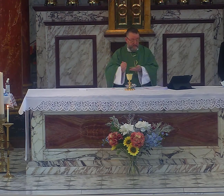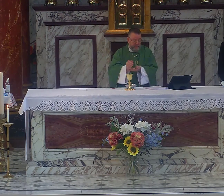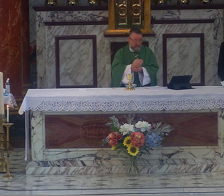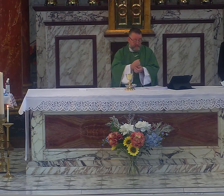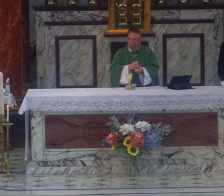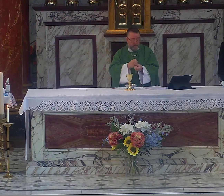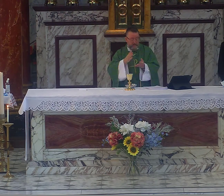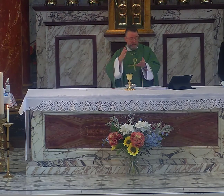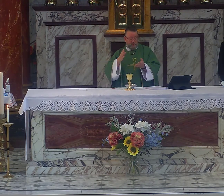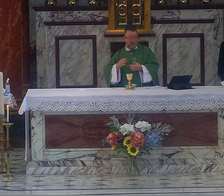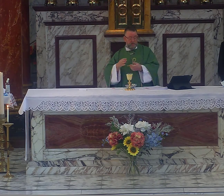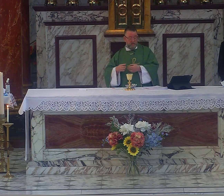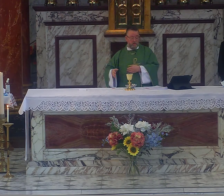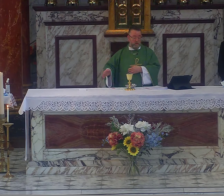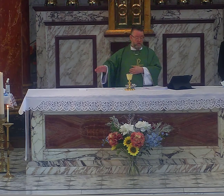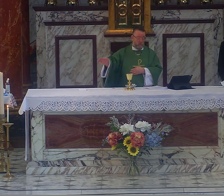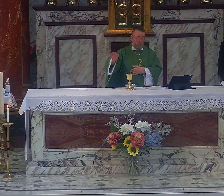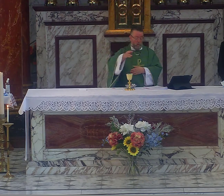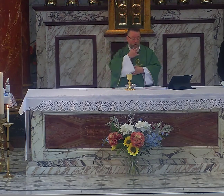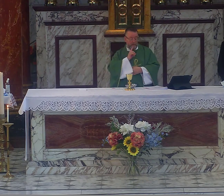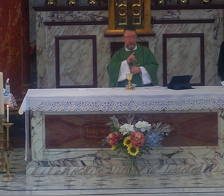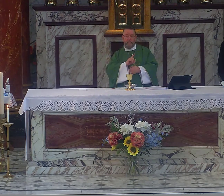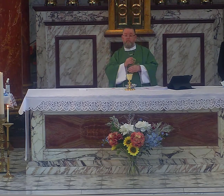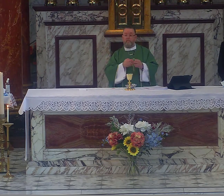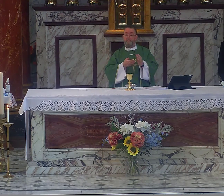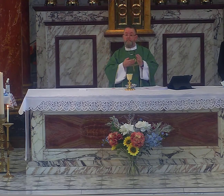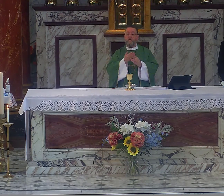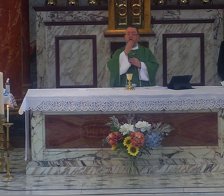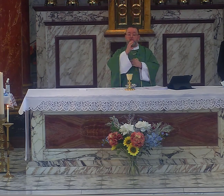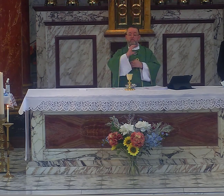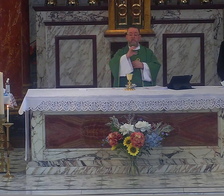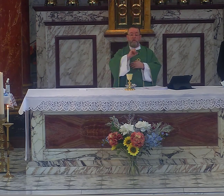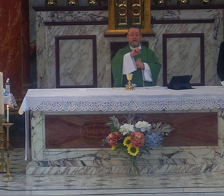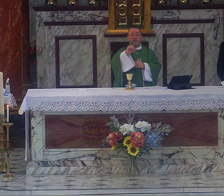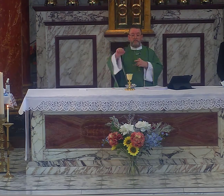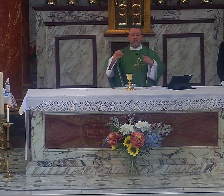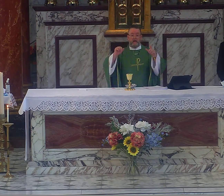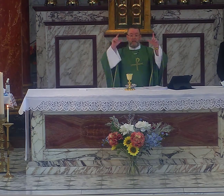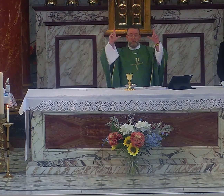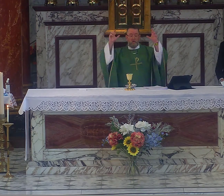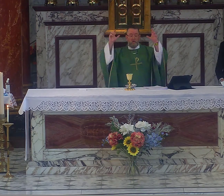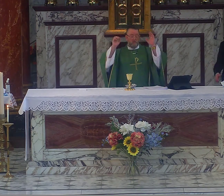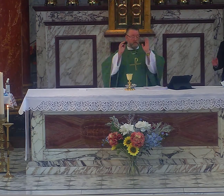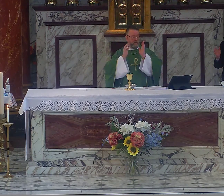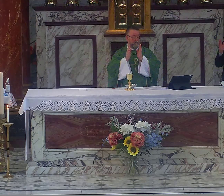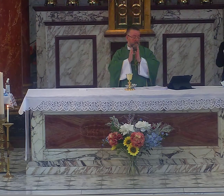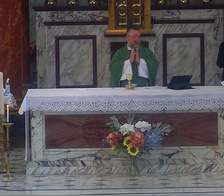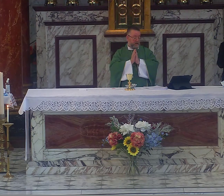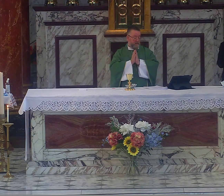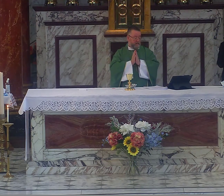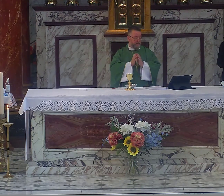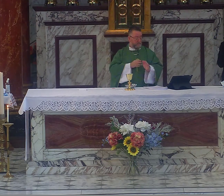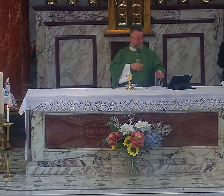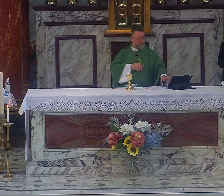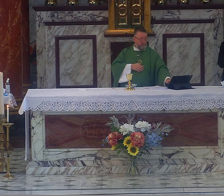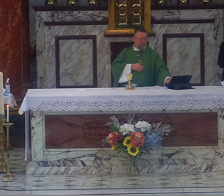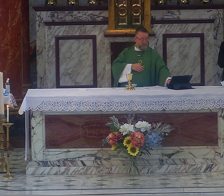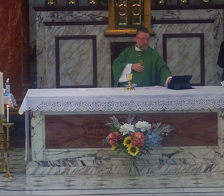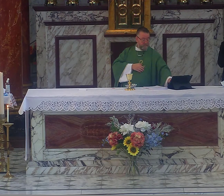spread the salvation to all people. Through Christ our Lord.